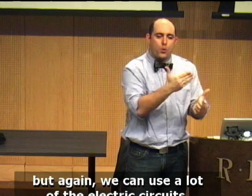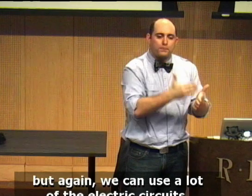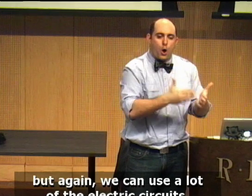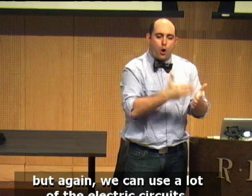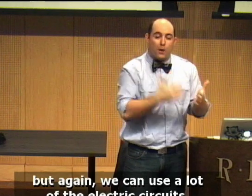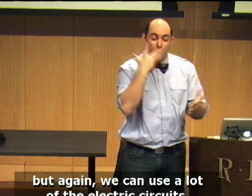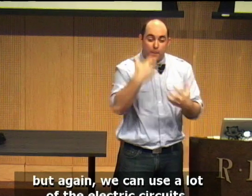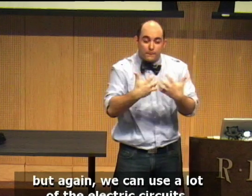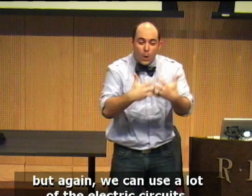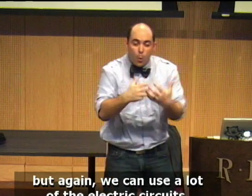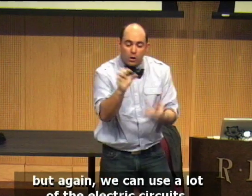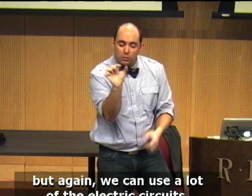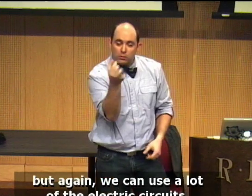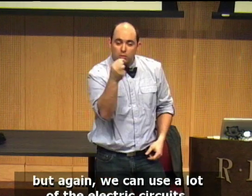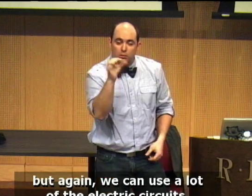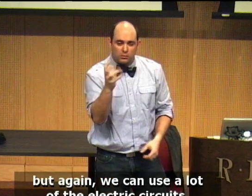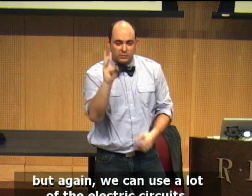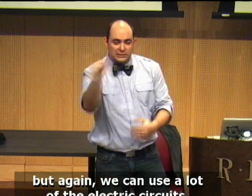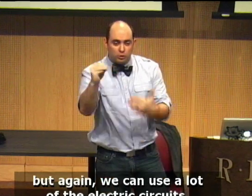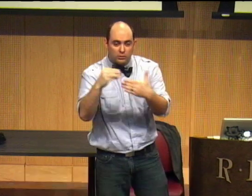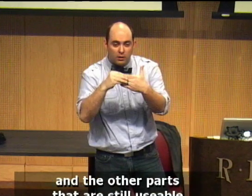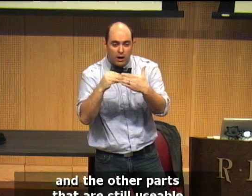of the electric circuits and the